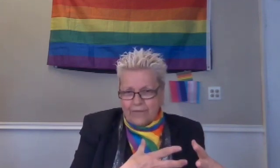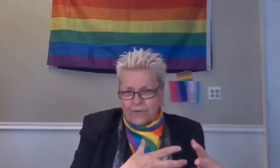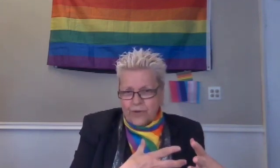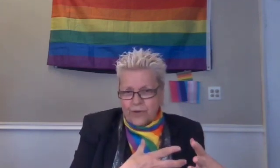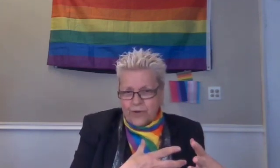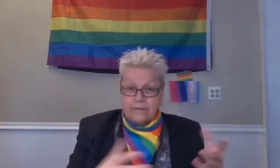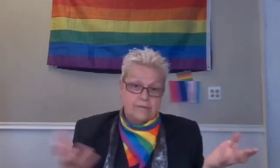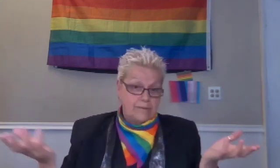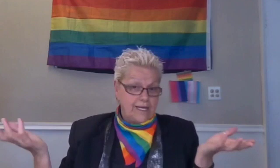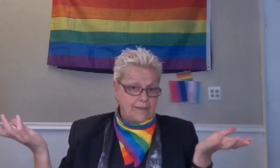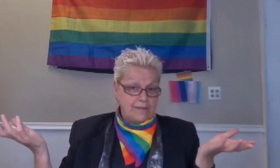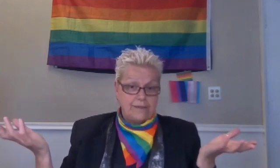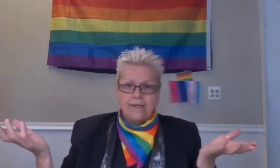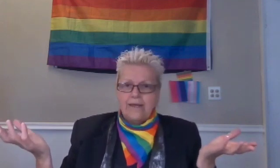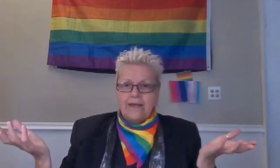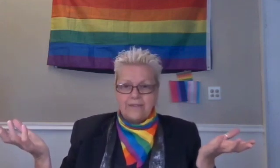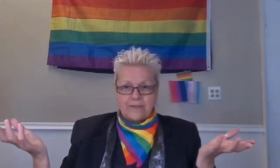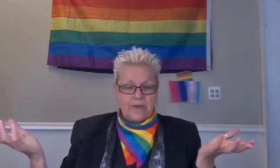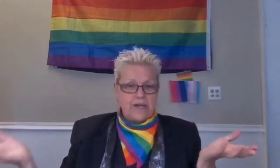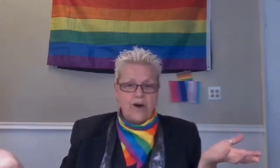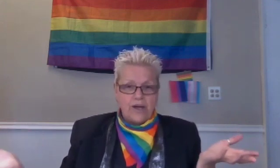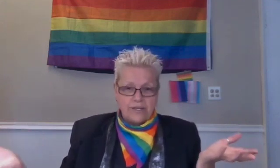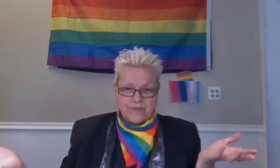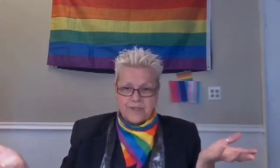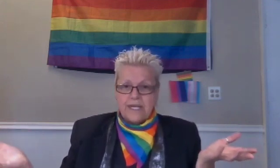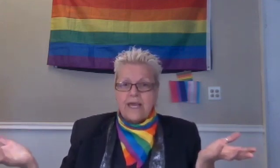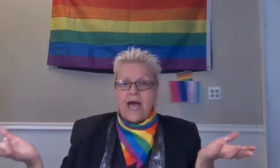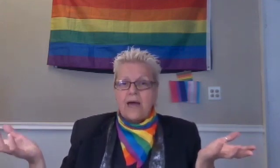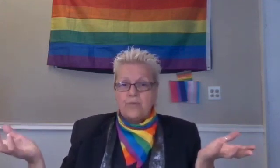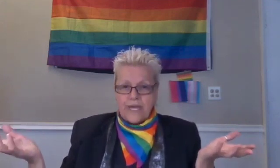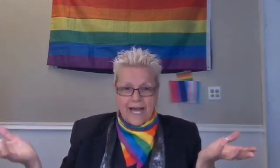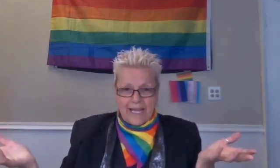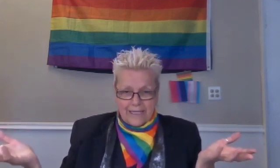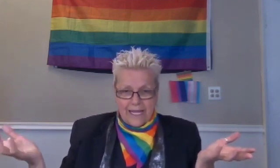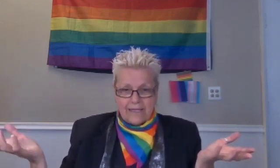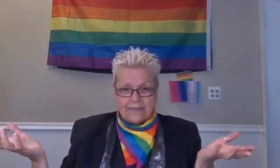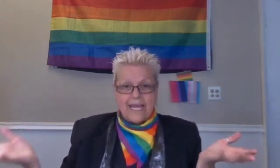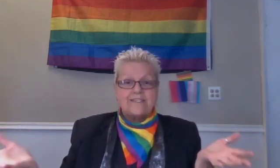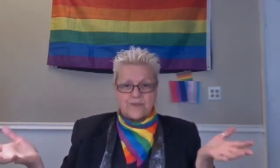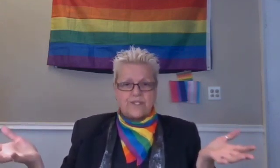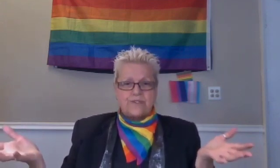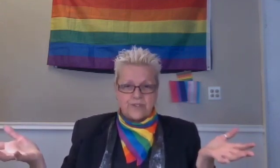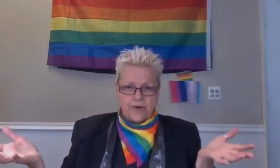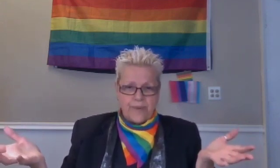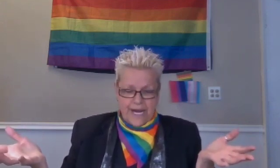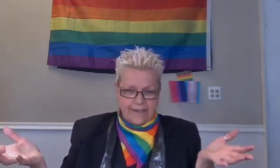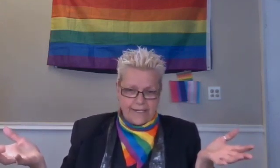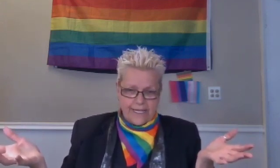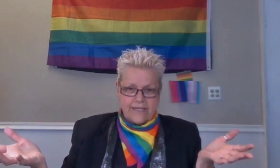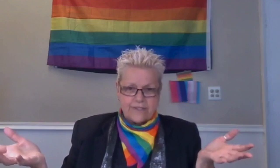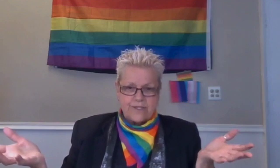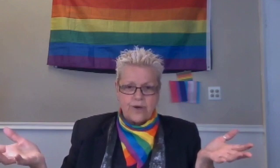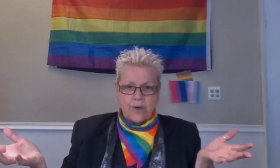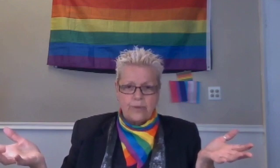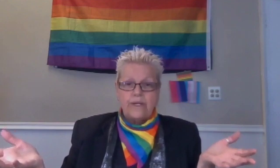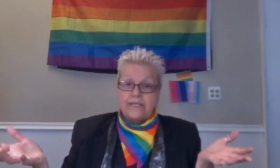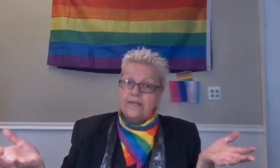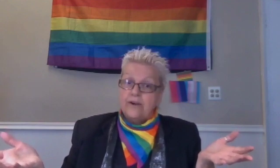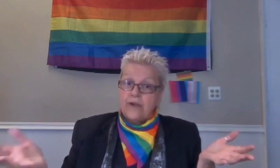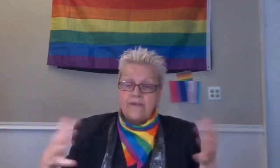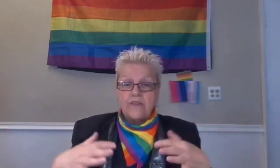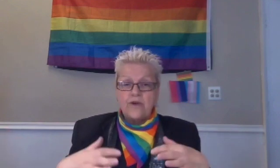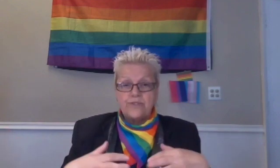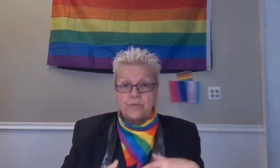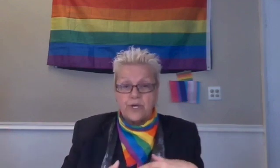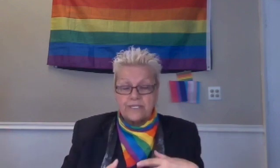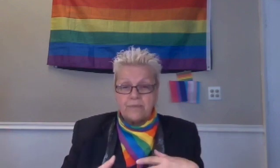in California? Well, it's because we are less discriminated against. So, you